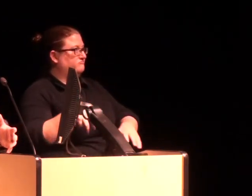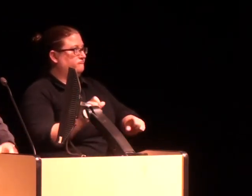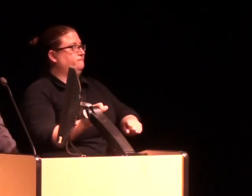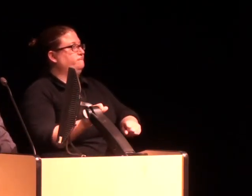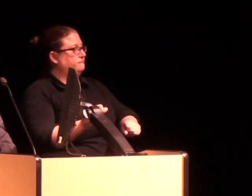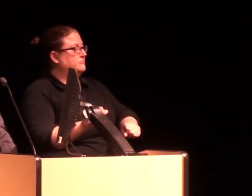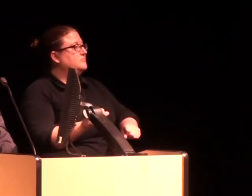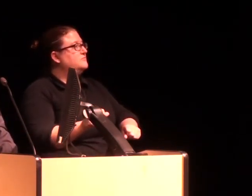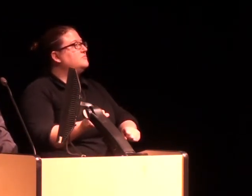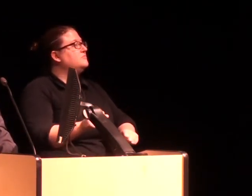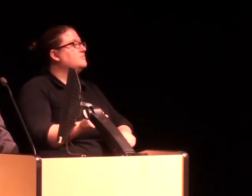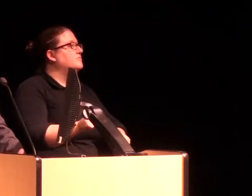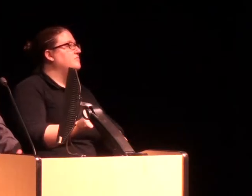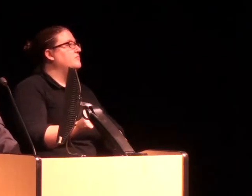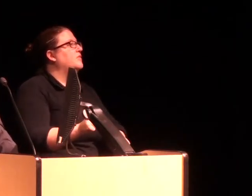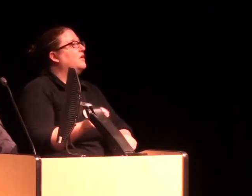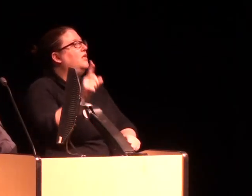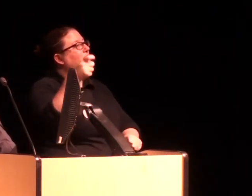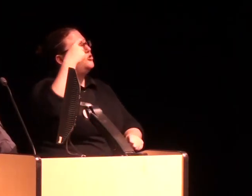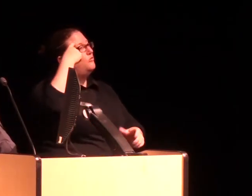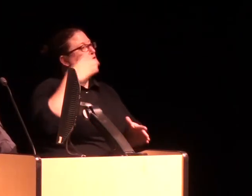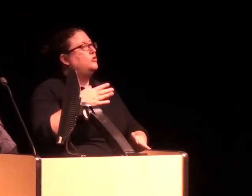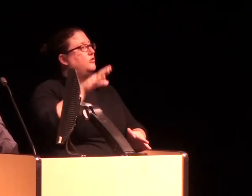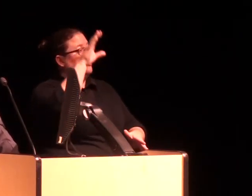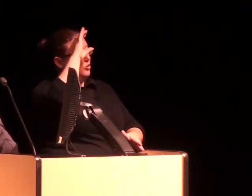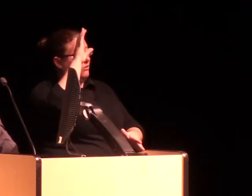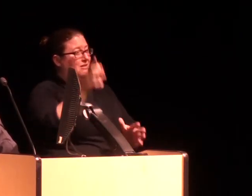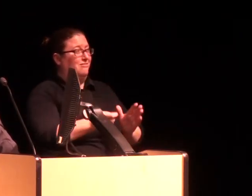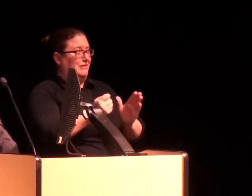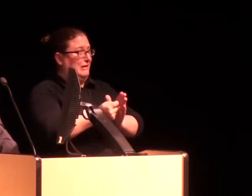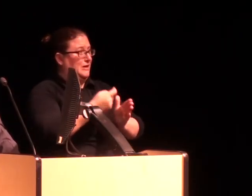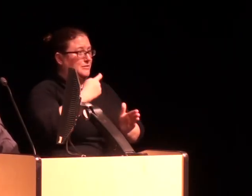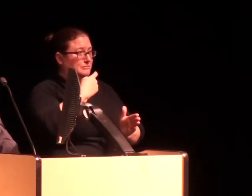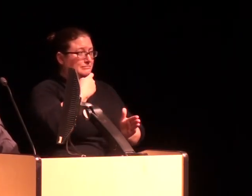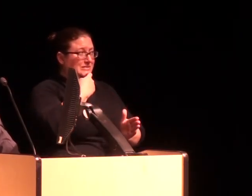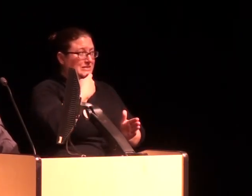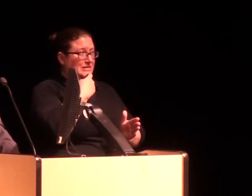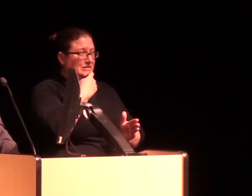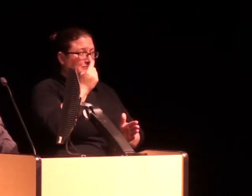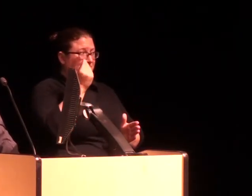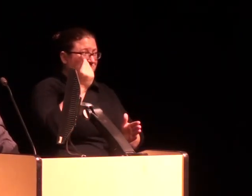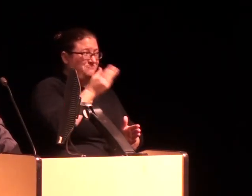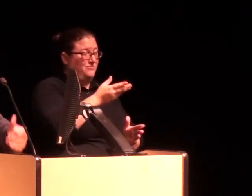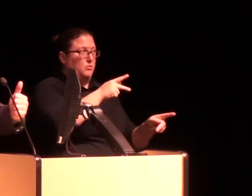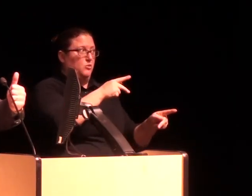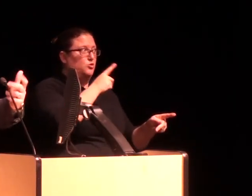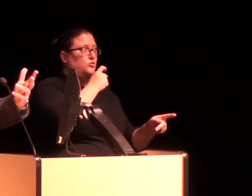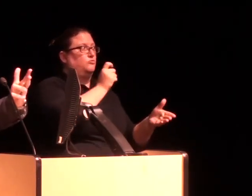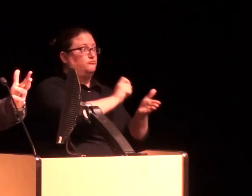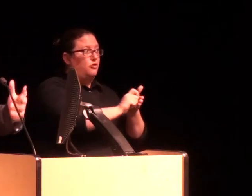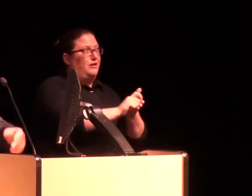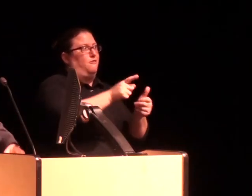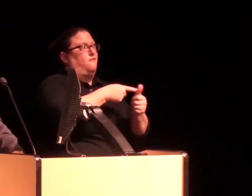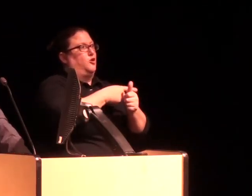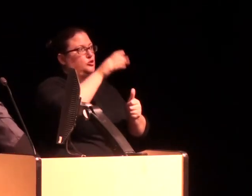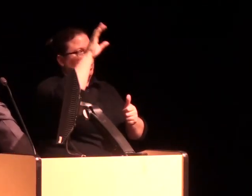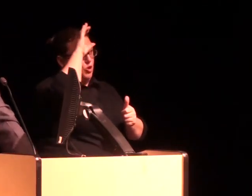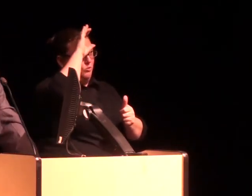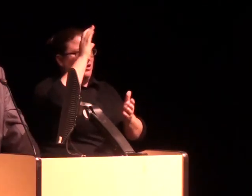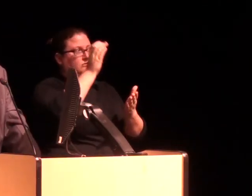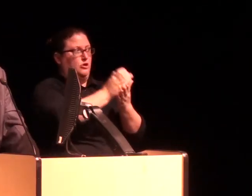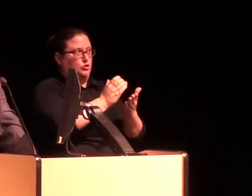the governor of Cuba at that time said to the people who was writing the Constitution, the first Cuban Constitution,